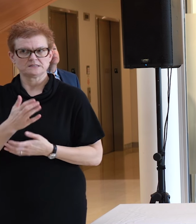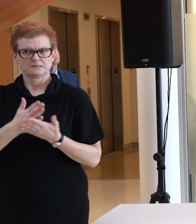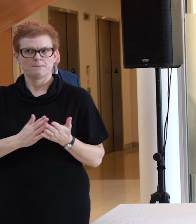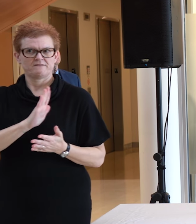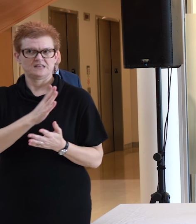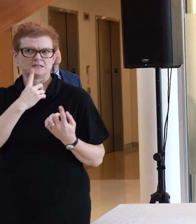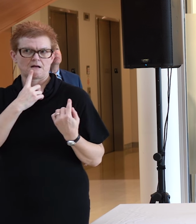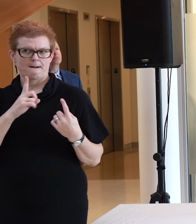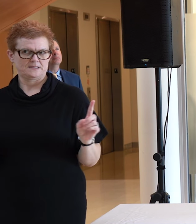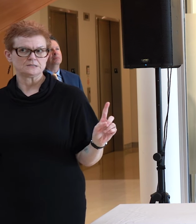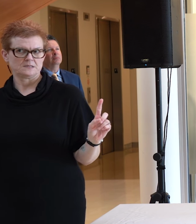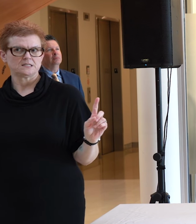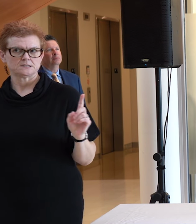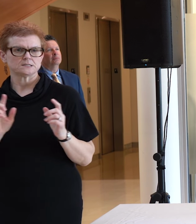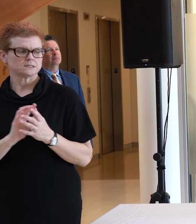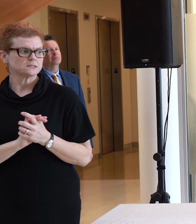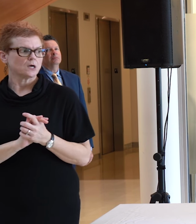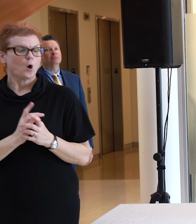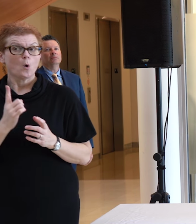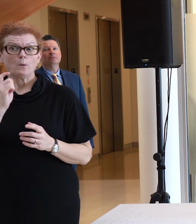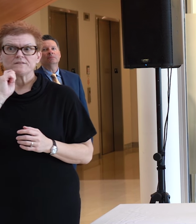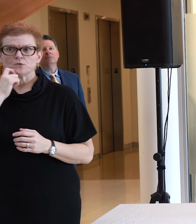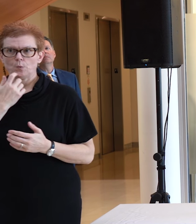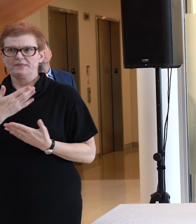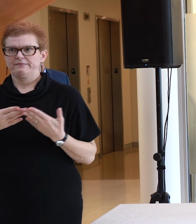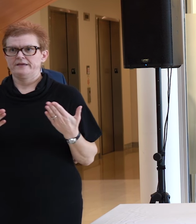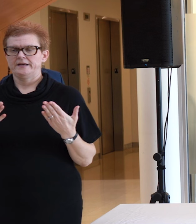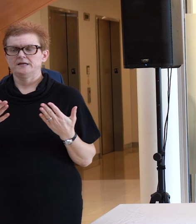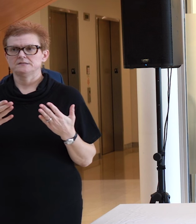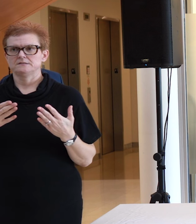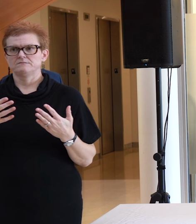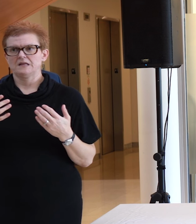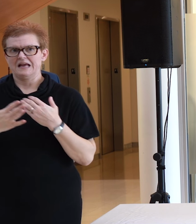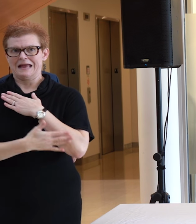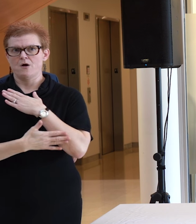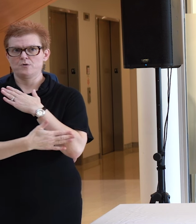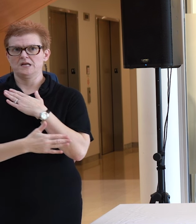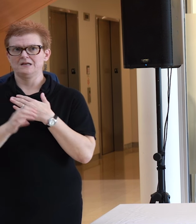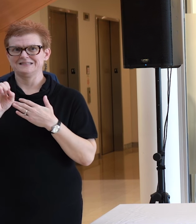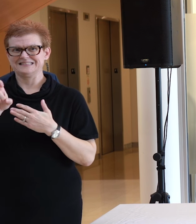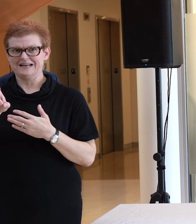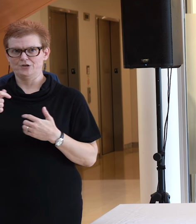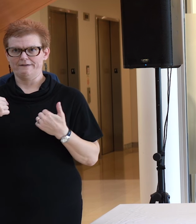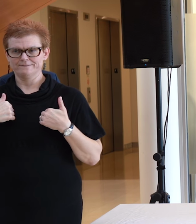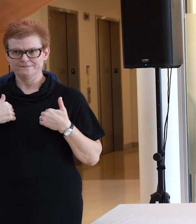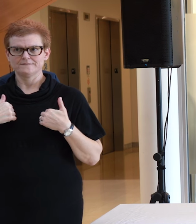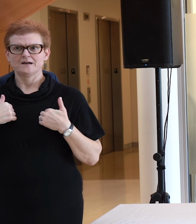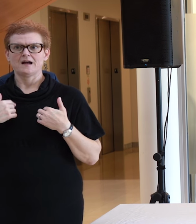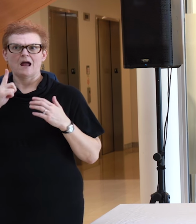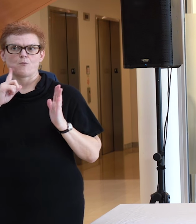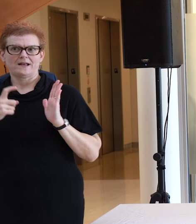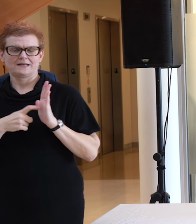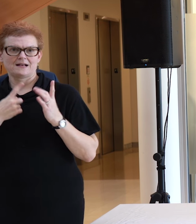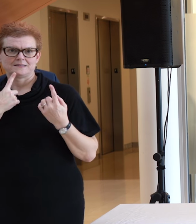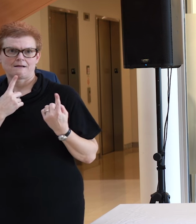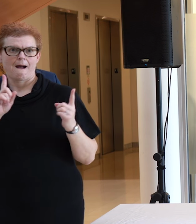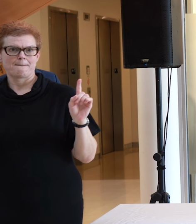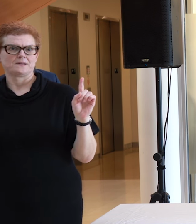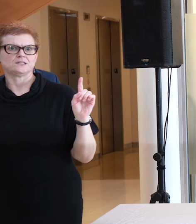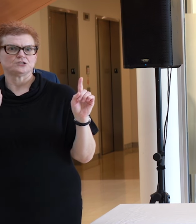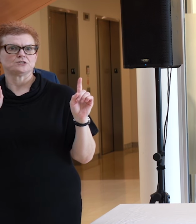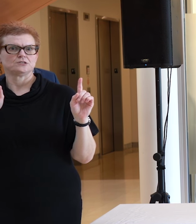accomplishments. But one of the cool things about being county executive is I get to recognize accomplished